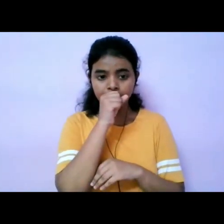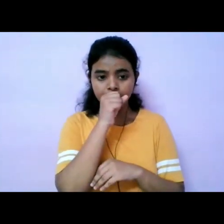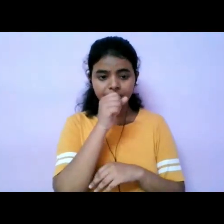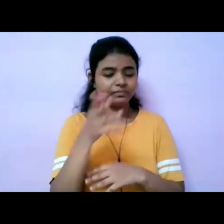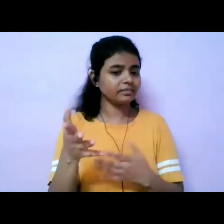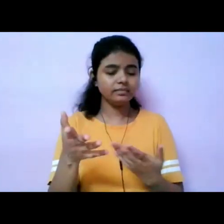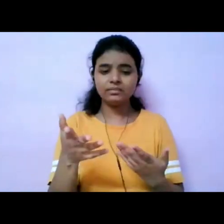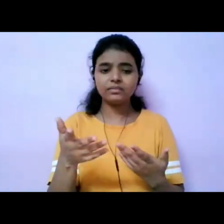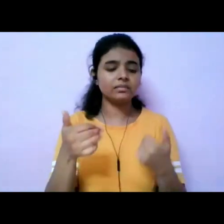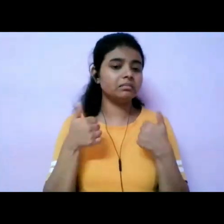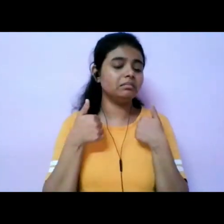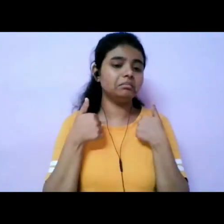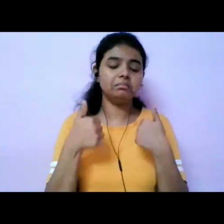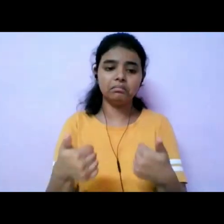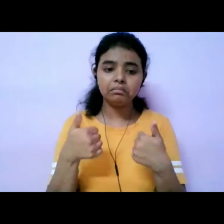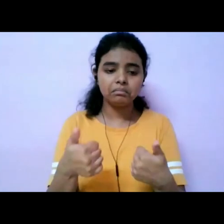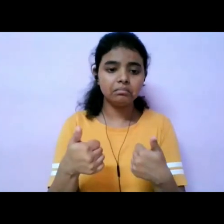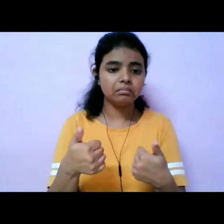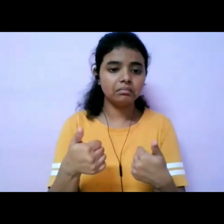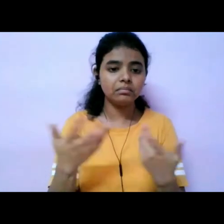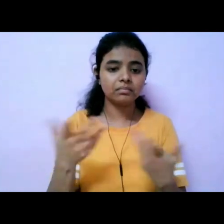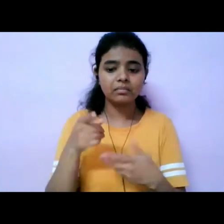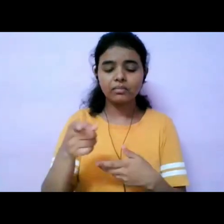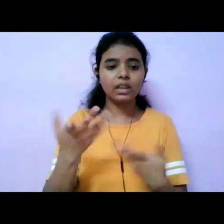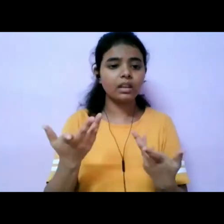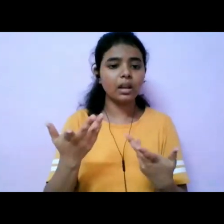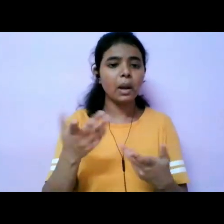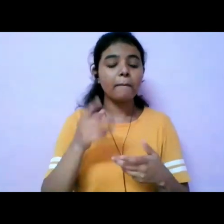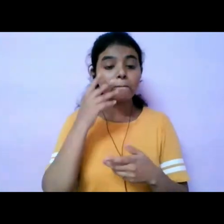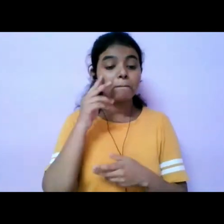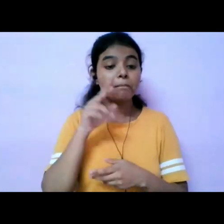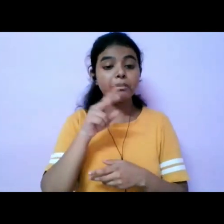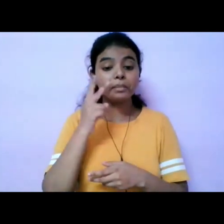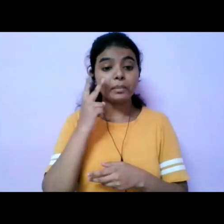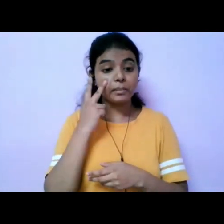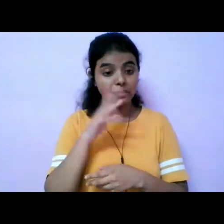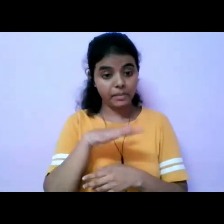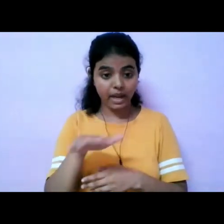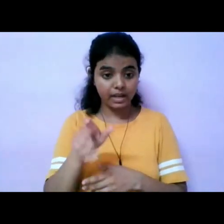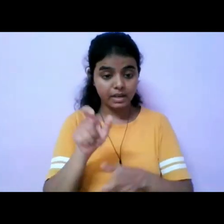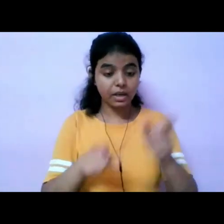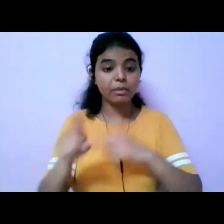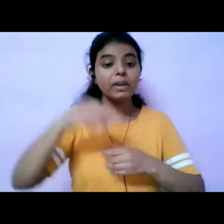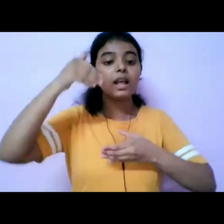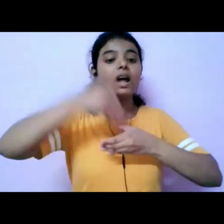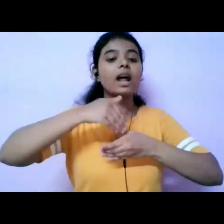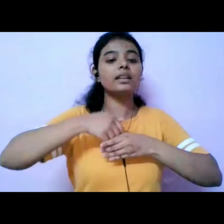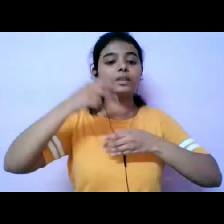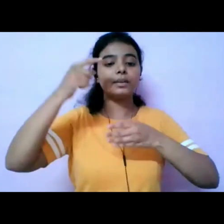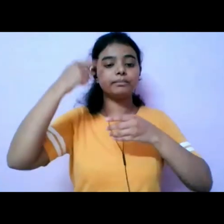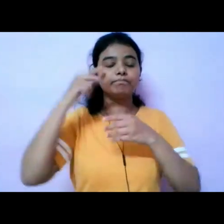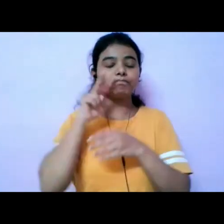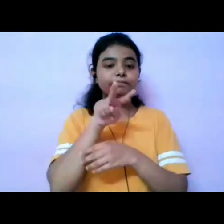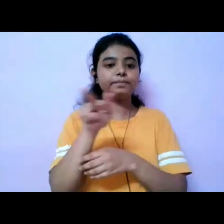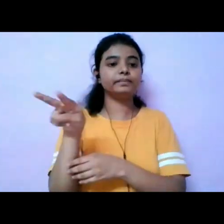introspective. And so, you know, one of the things we say about people who are blind is that they have inner sight. And